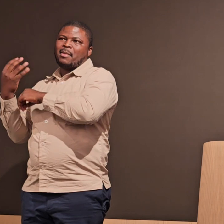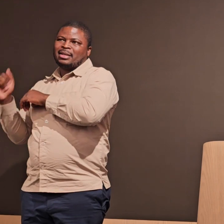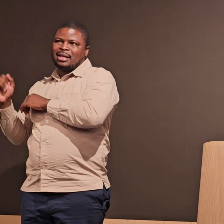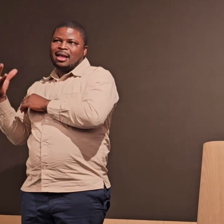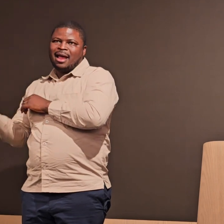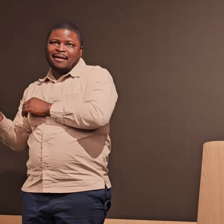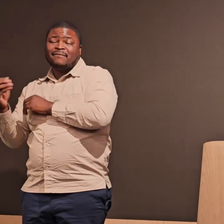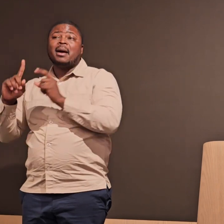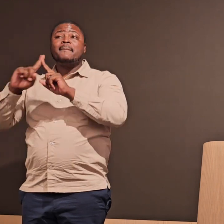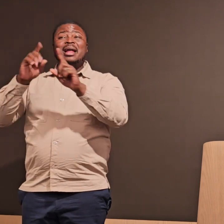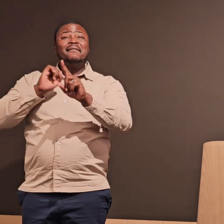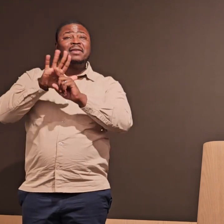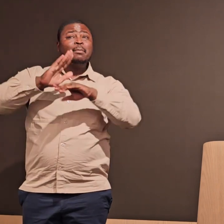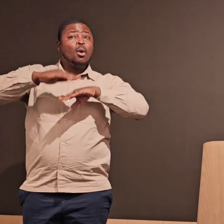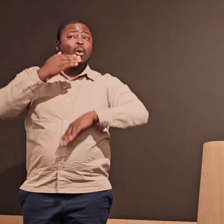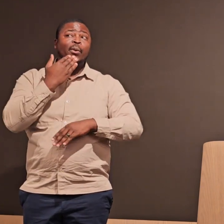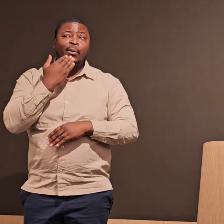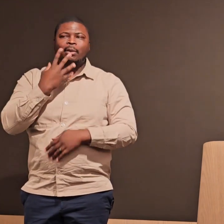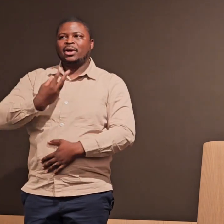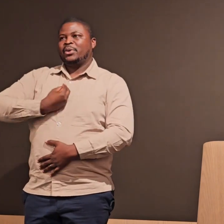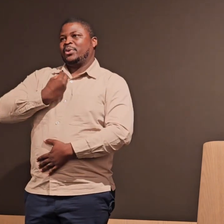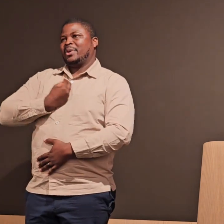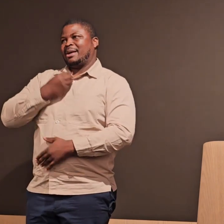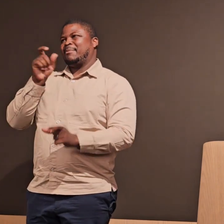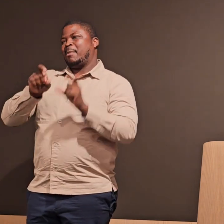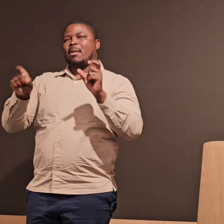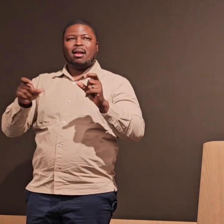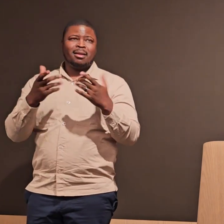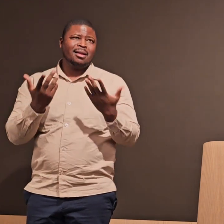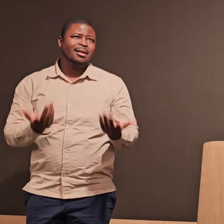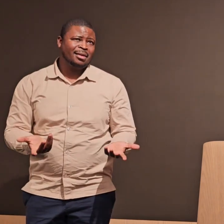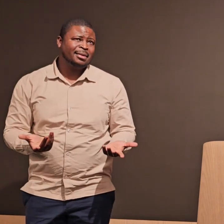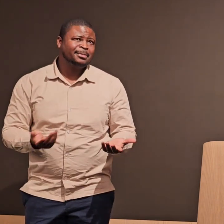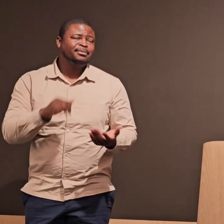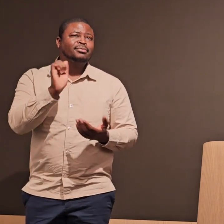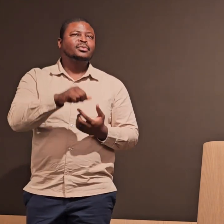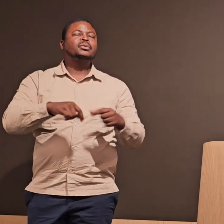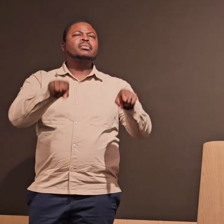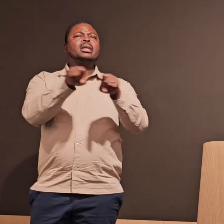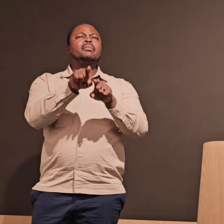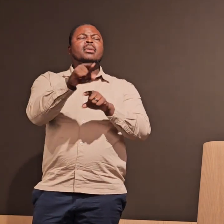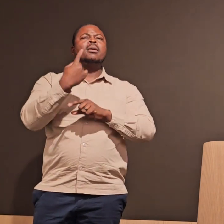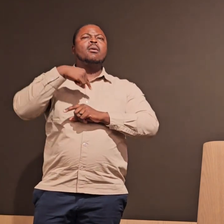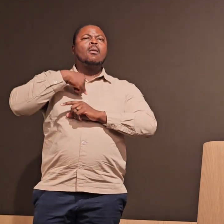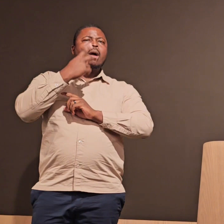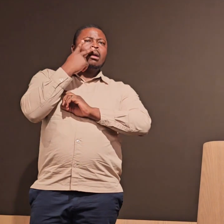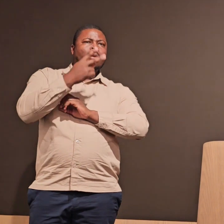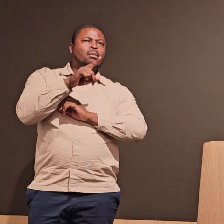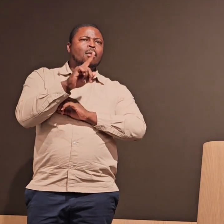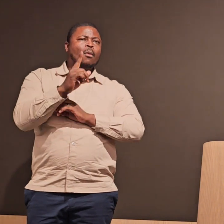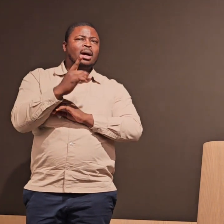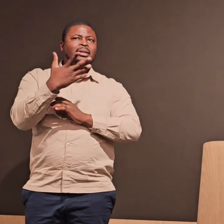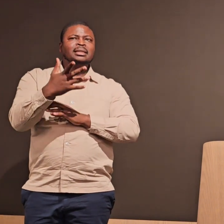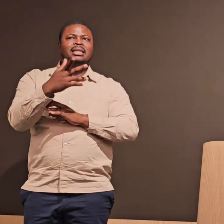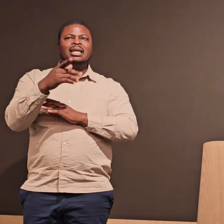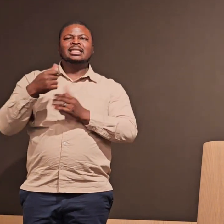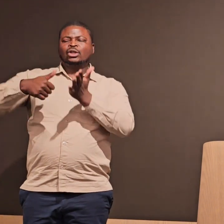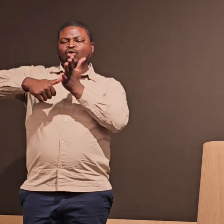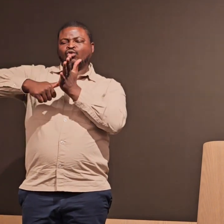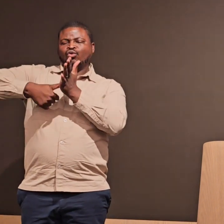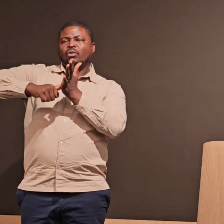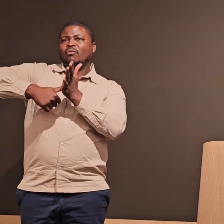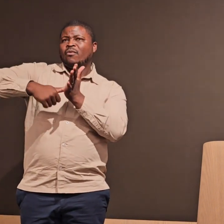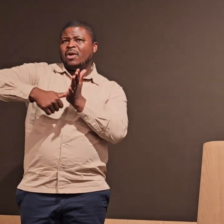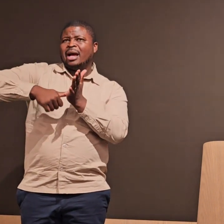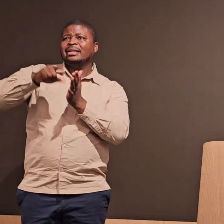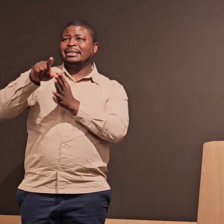youth in particular. And we also looked at the effects of social grants on these